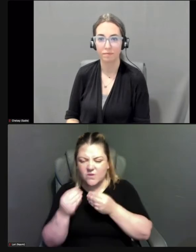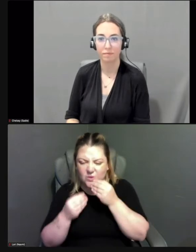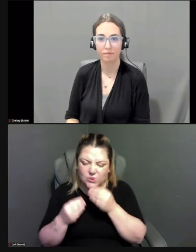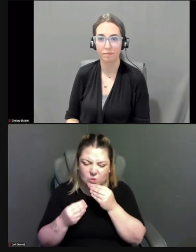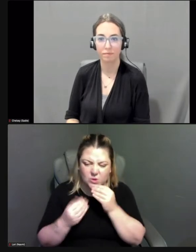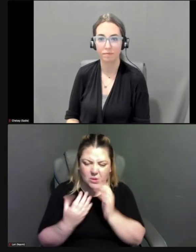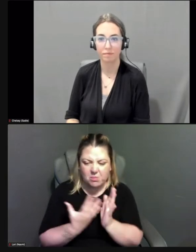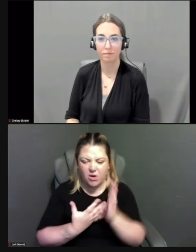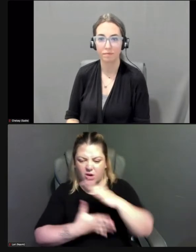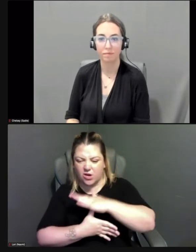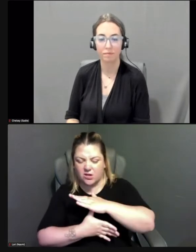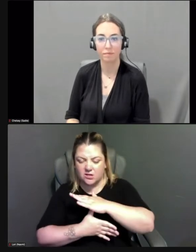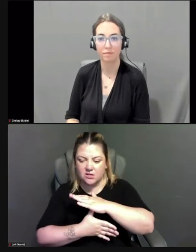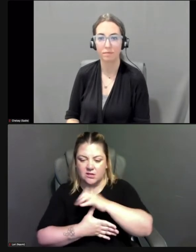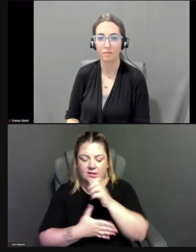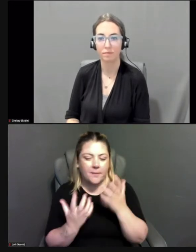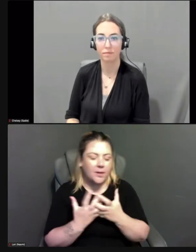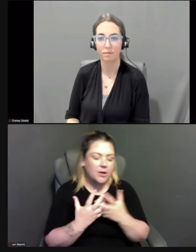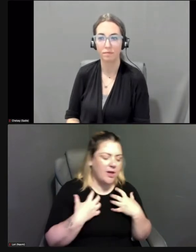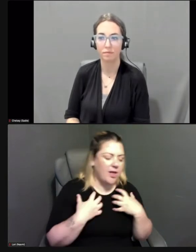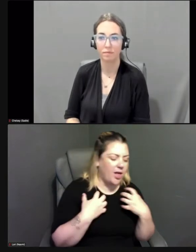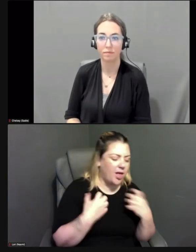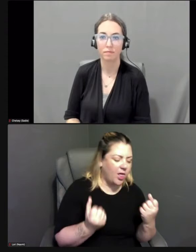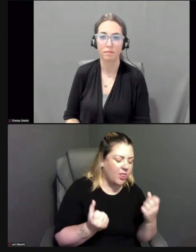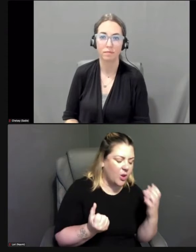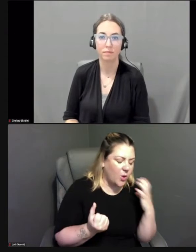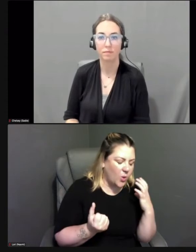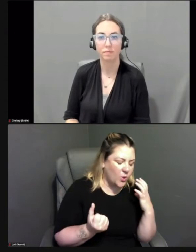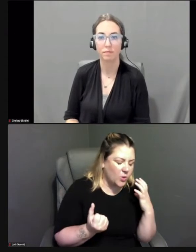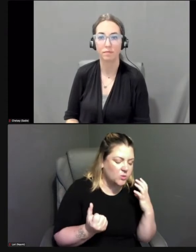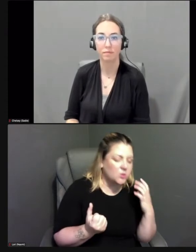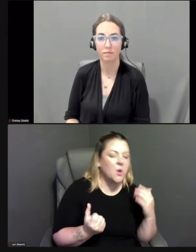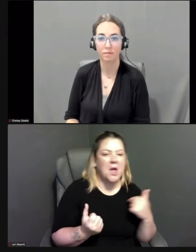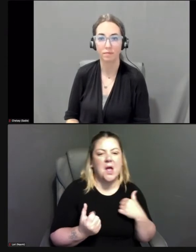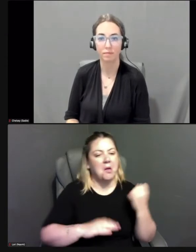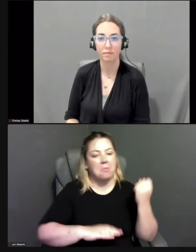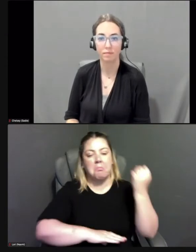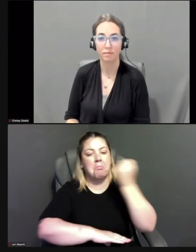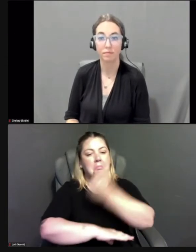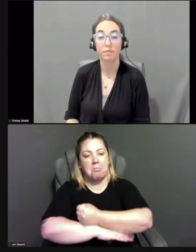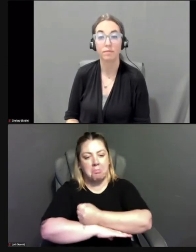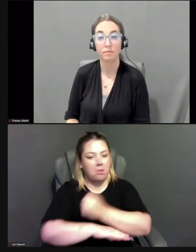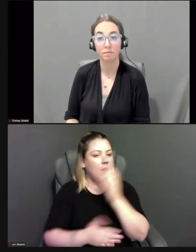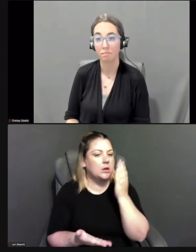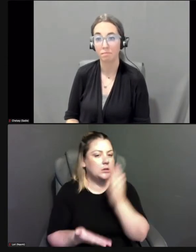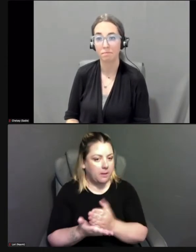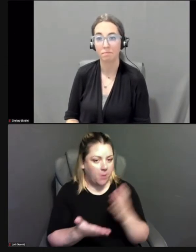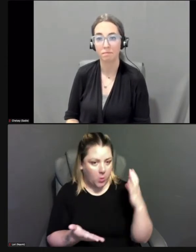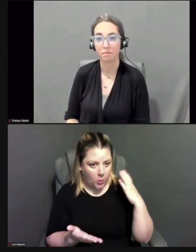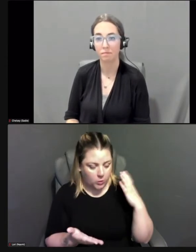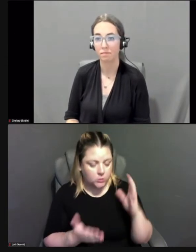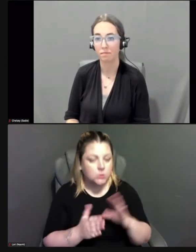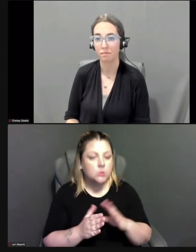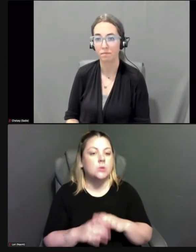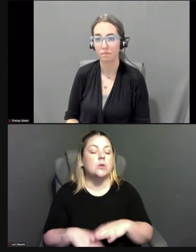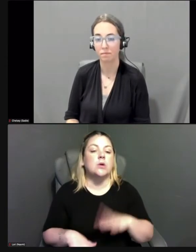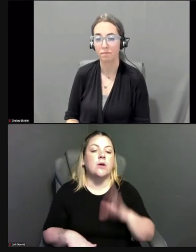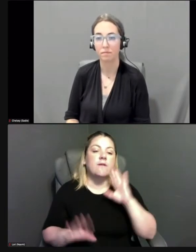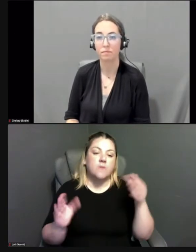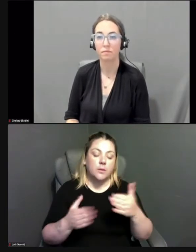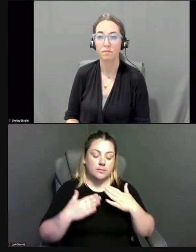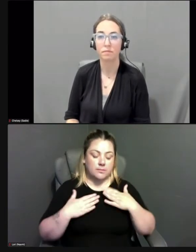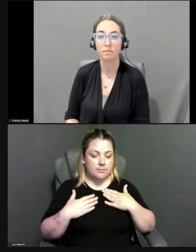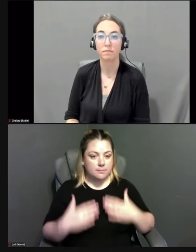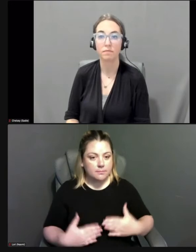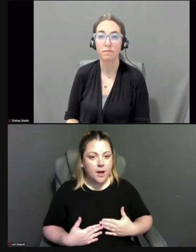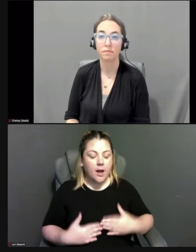that. So I actually stopped doing any of that kind of coaching and just started doing like body image and self-trust.